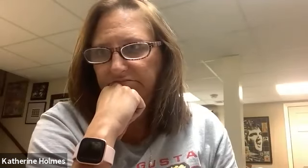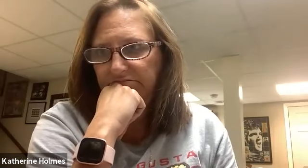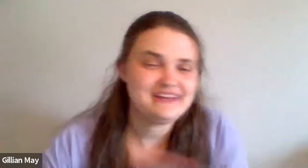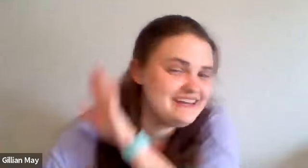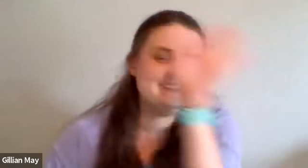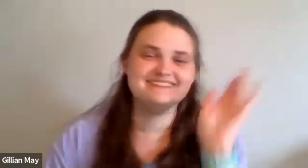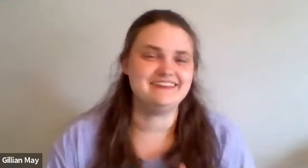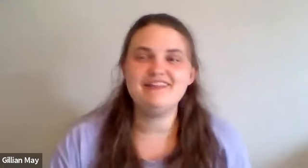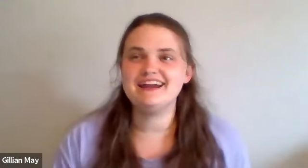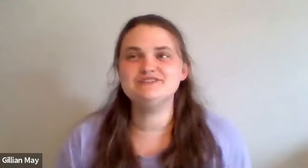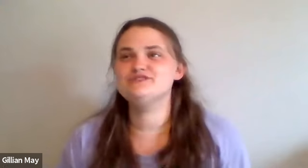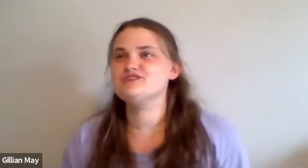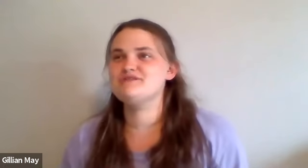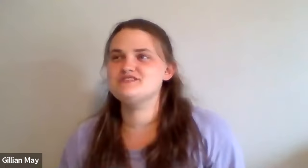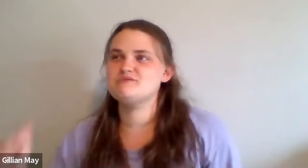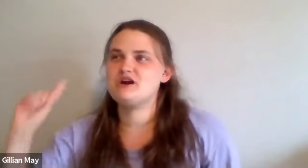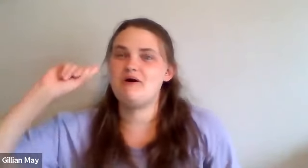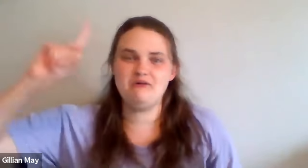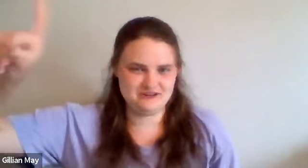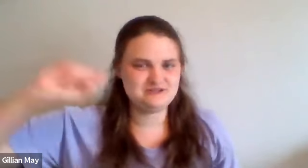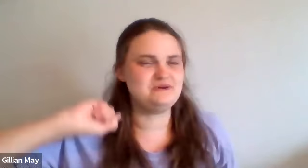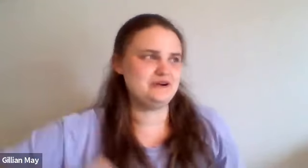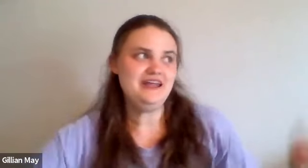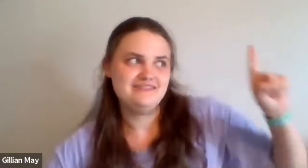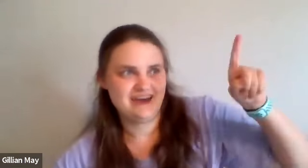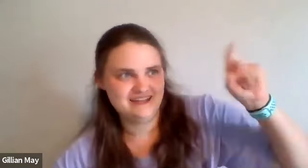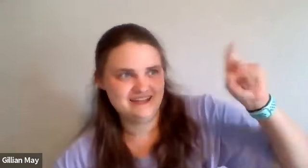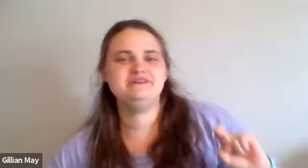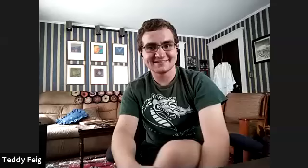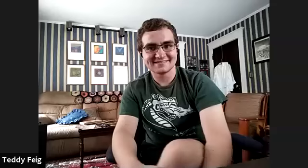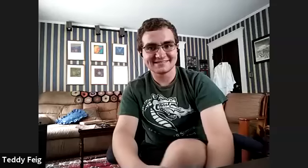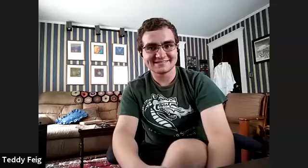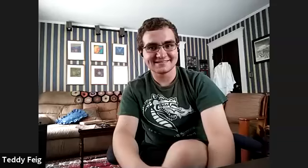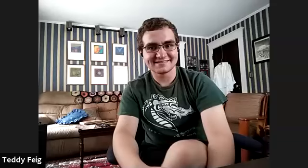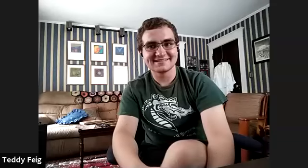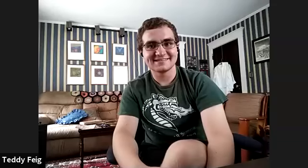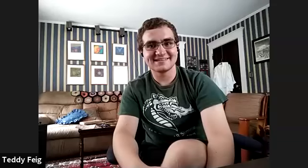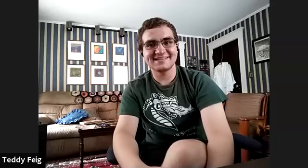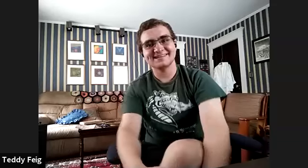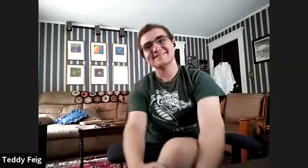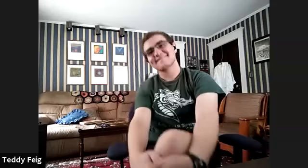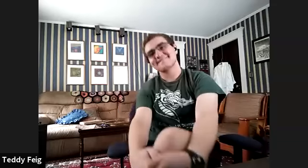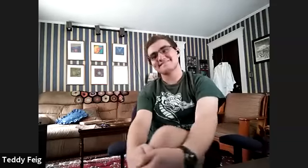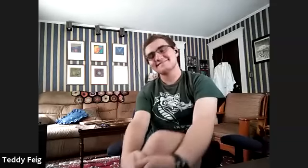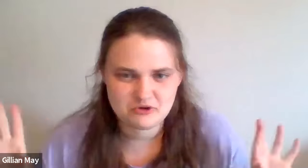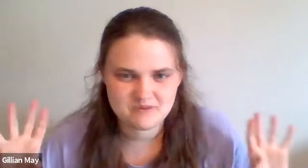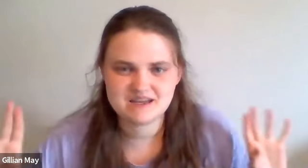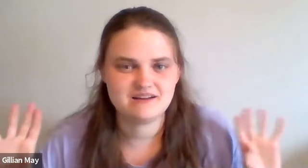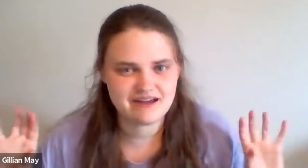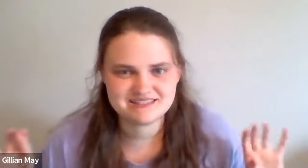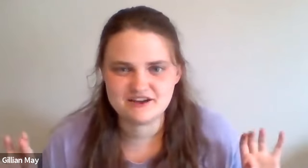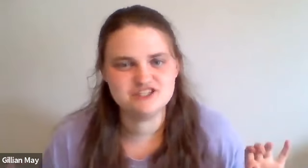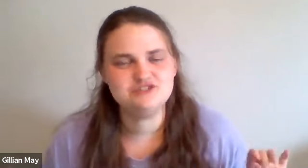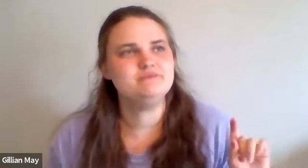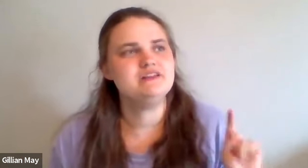more. Easily. All I gotta do is look around this room and go, oh, there's a word. That's a word. Like that's what I love about being in a room that's got a lot of stuff is you can be like,